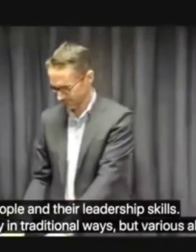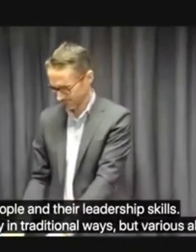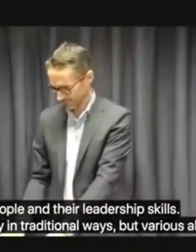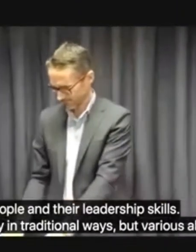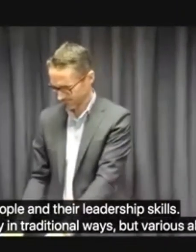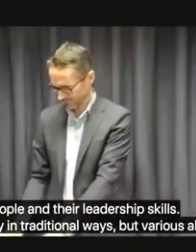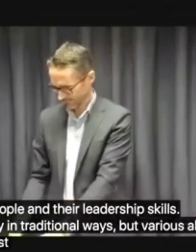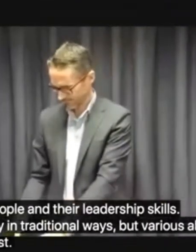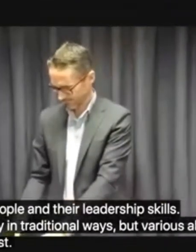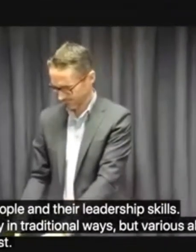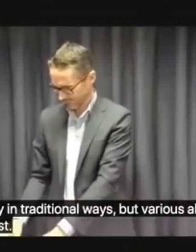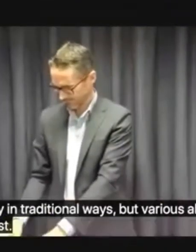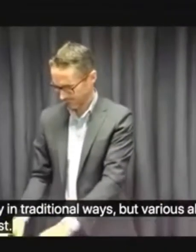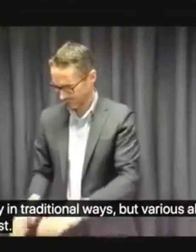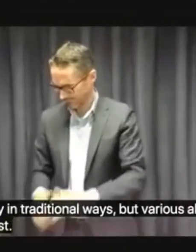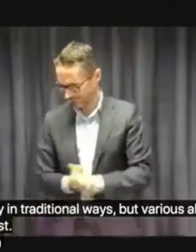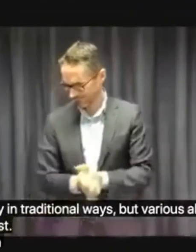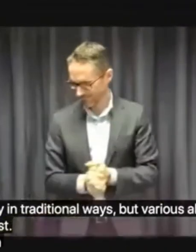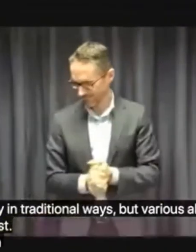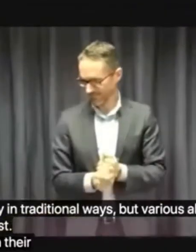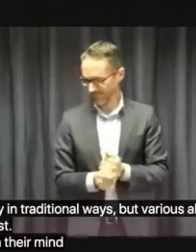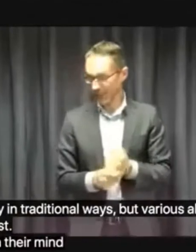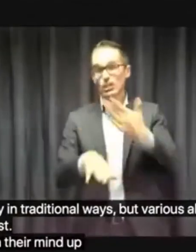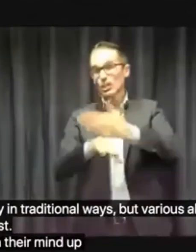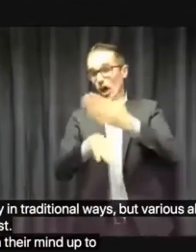opportunities that may exist.